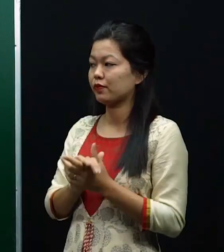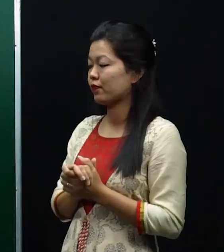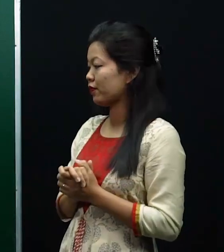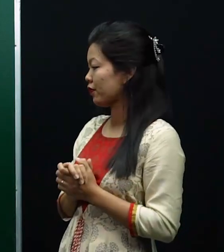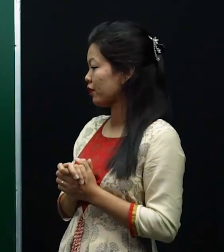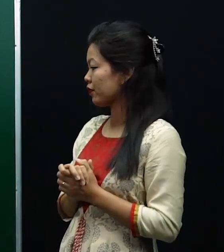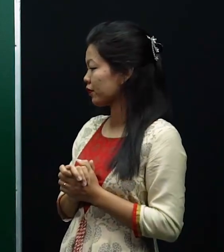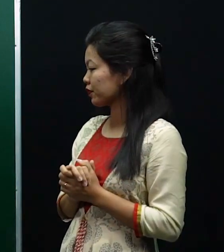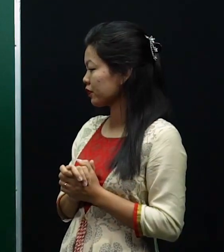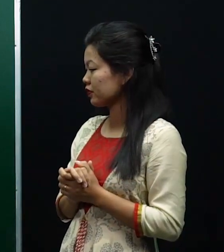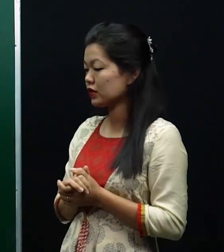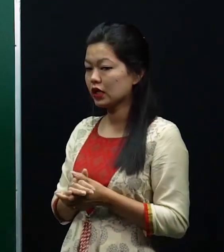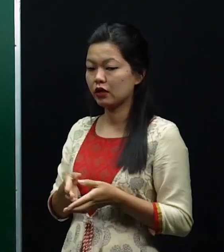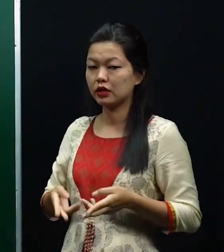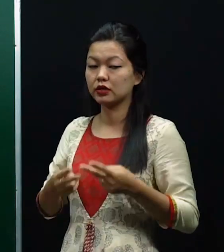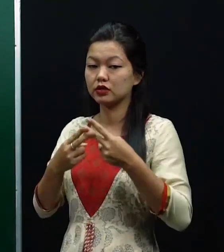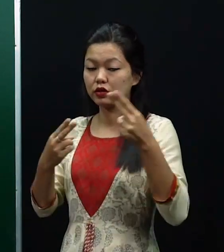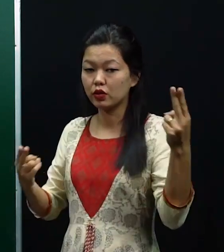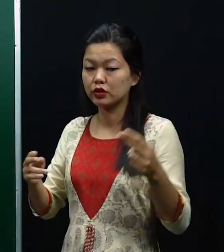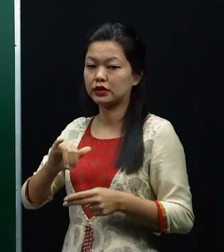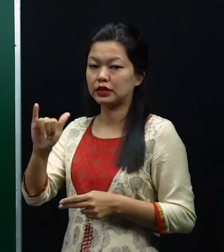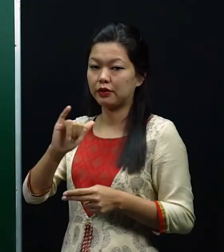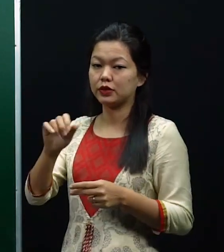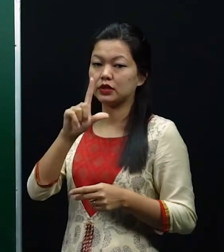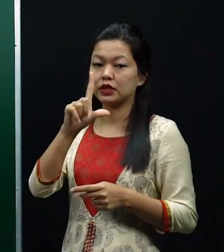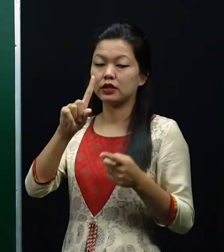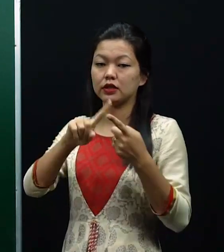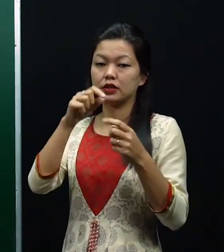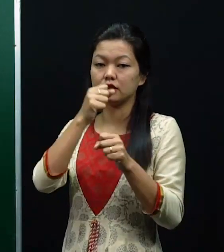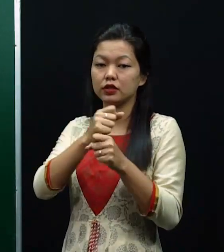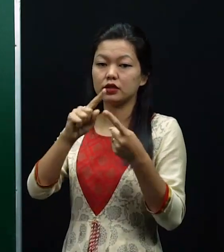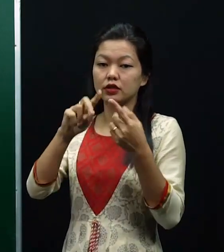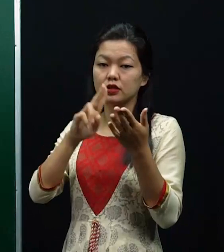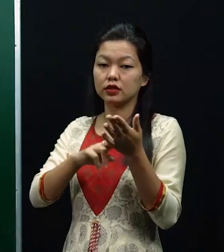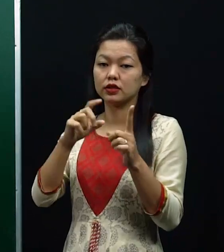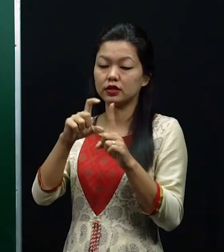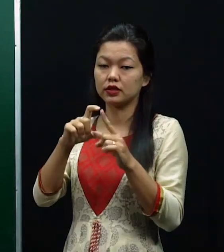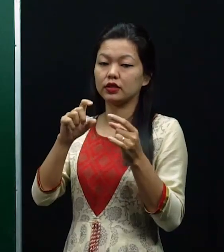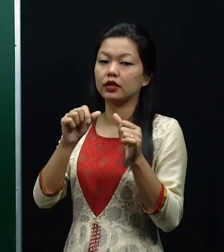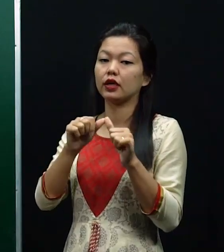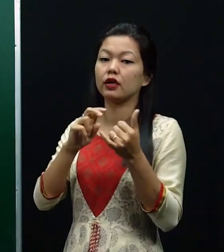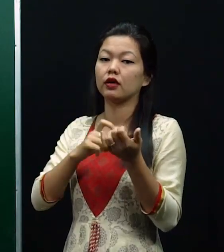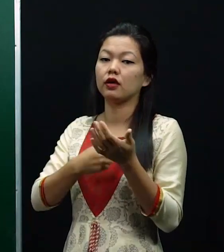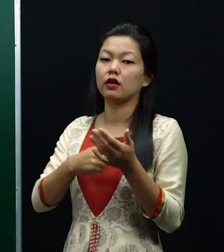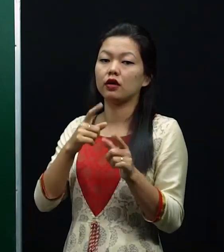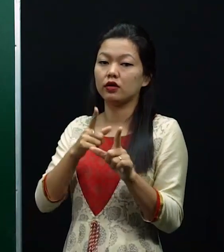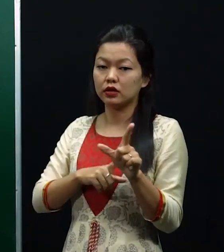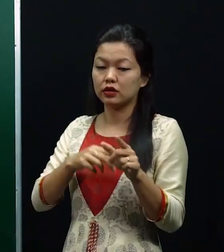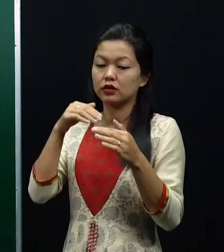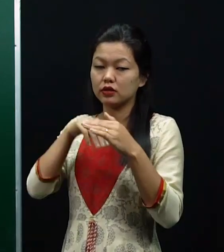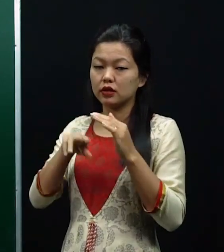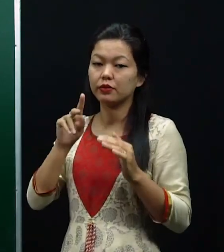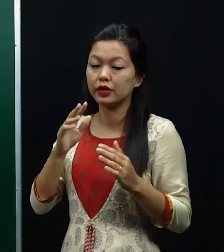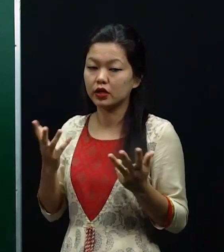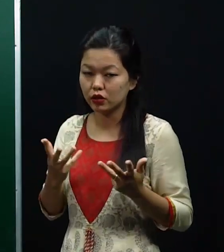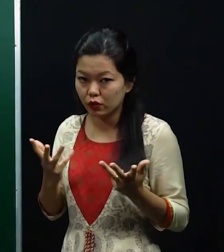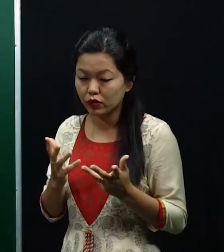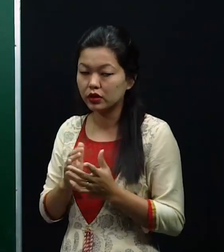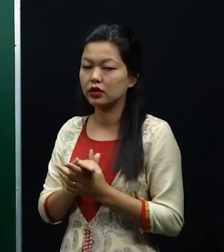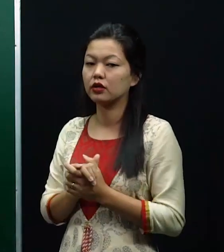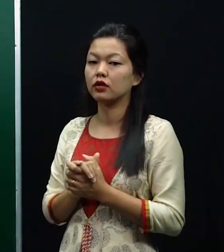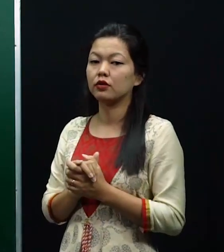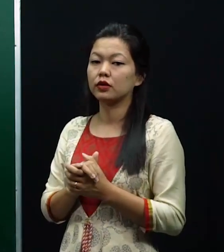stories are stories of great heroes that had been passed on from our forefathers. It might be true or it might not even be true, but